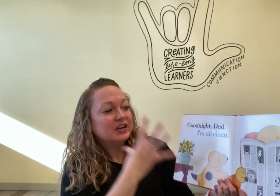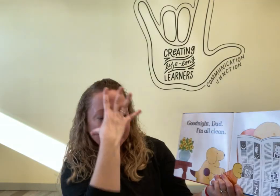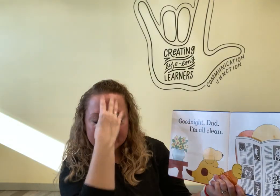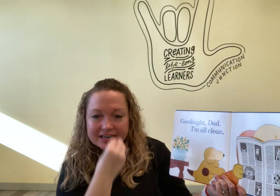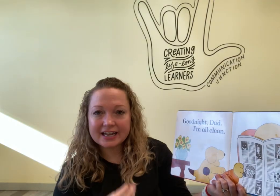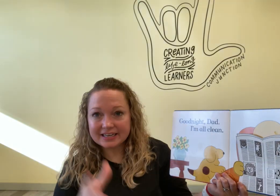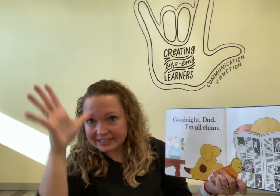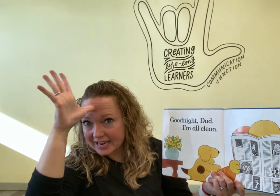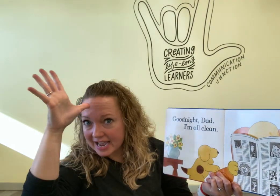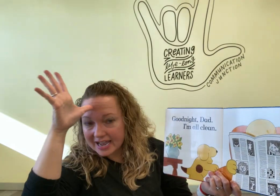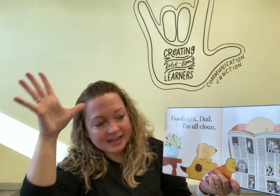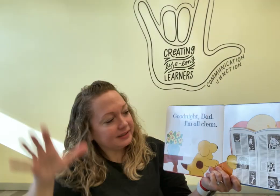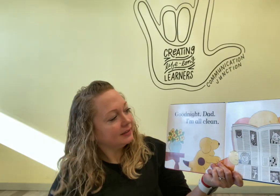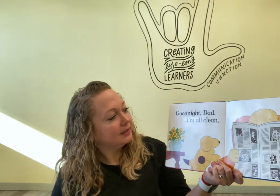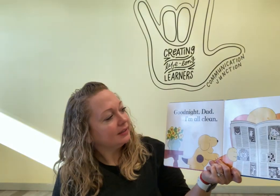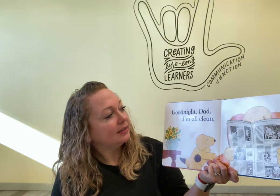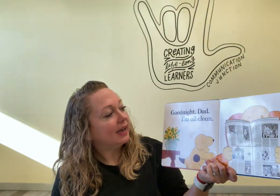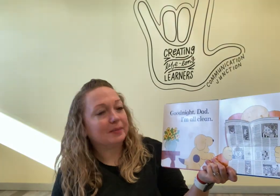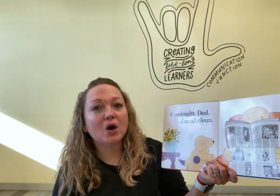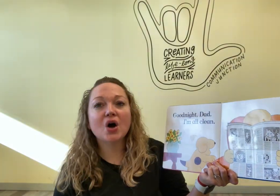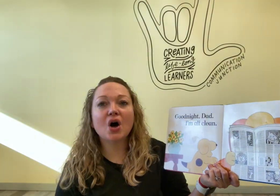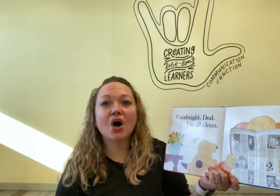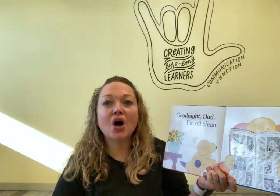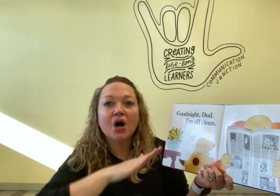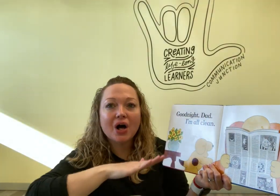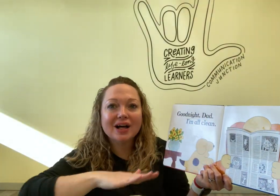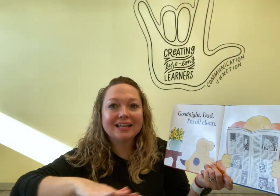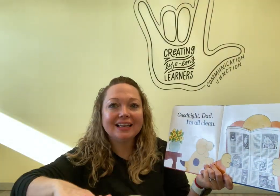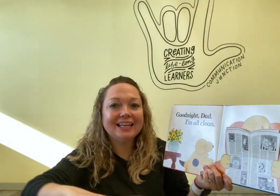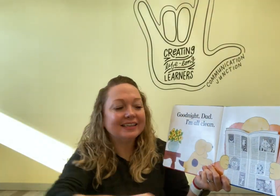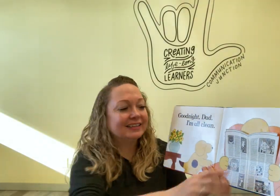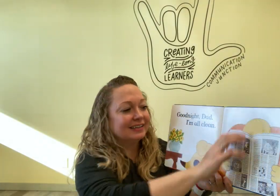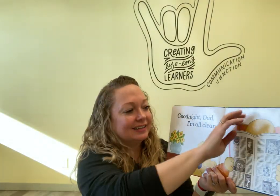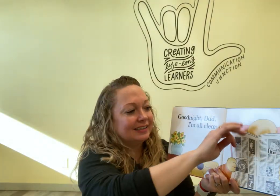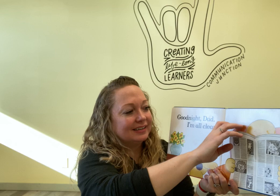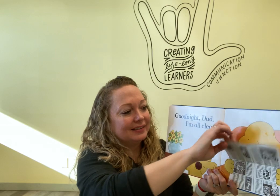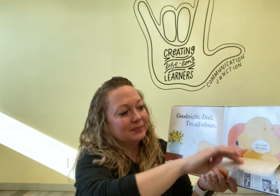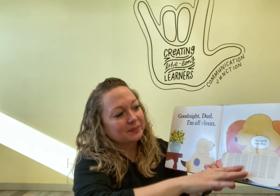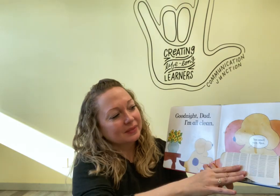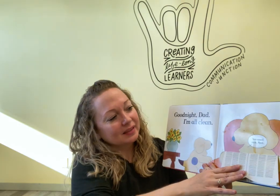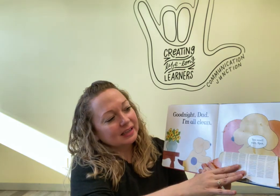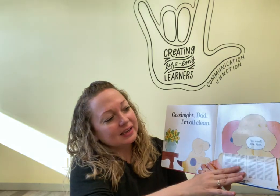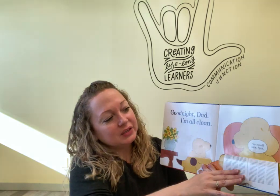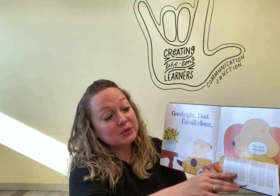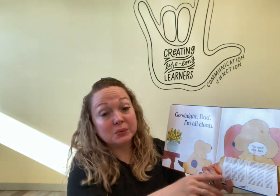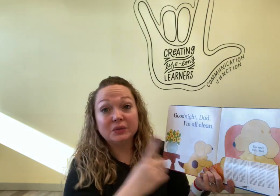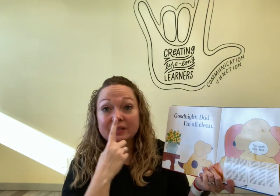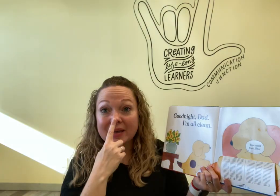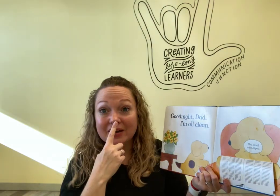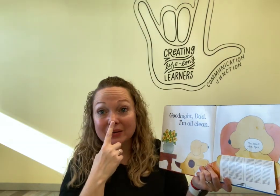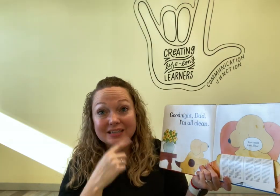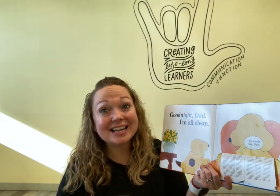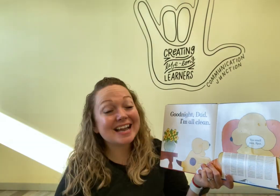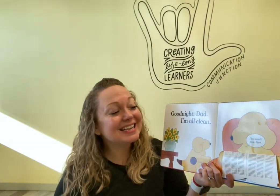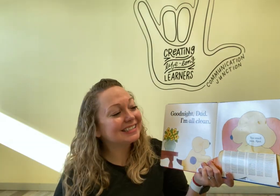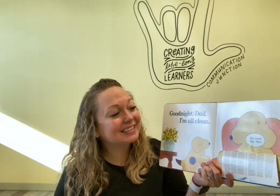Good night, Dad. I'm all clean. You smell nice,